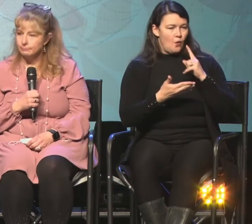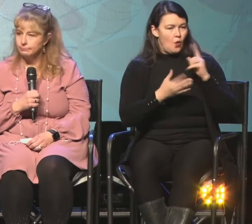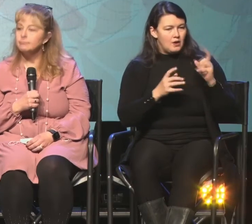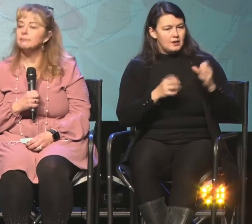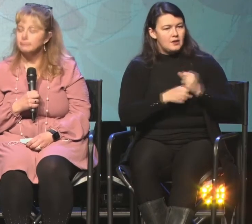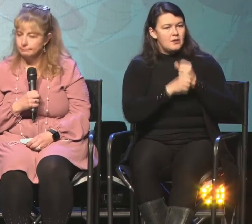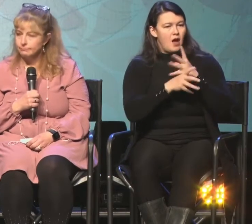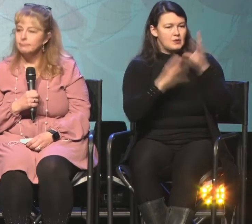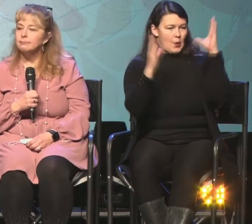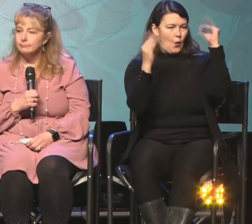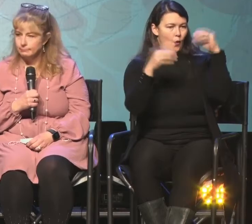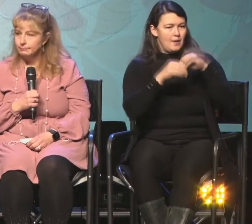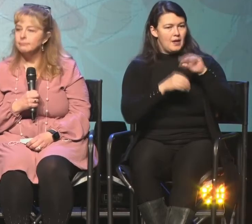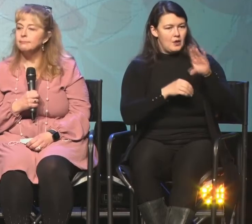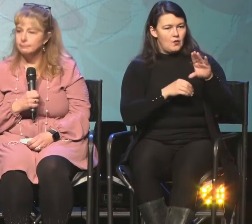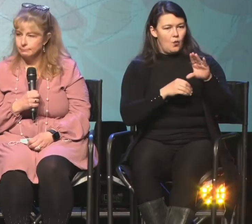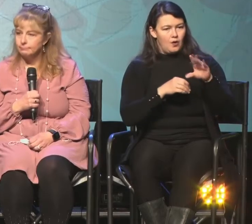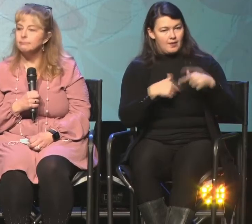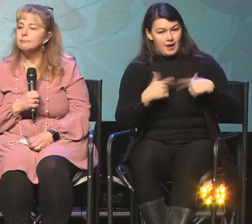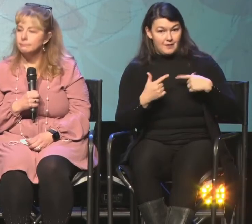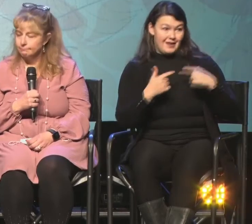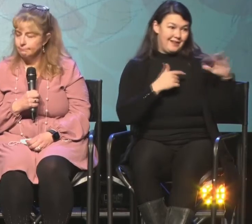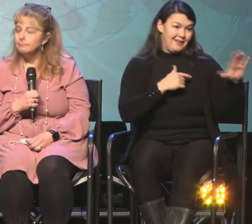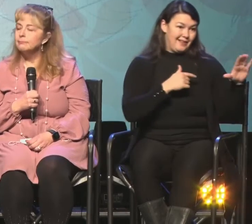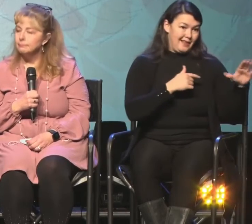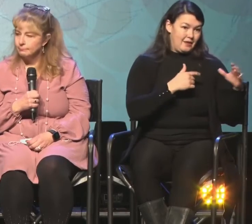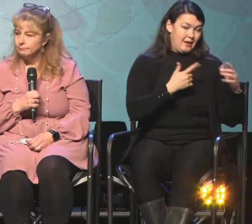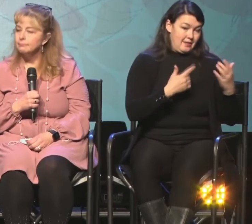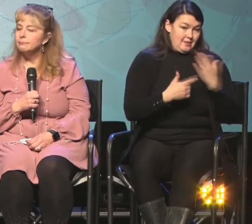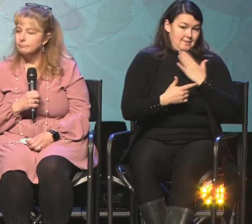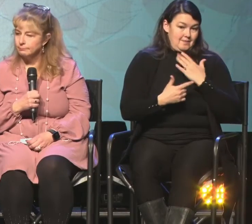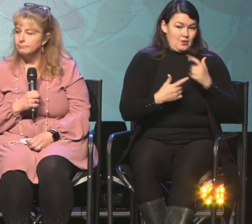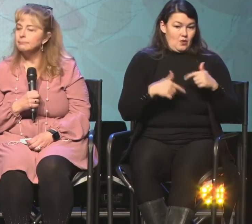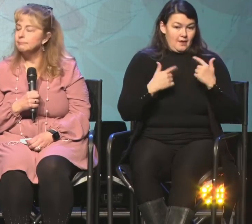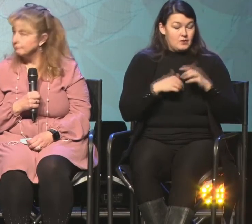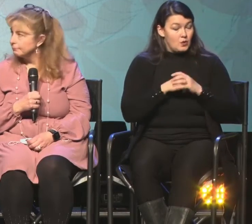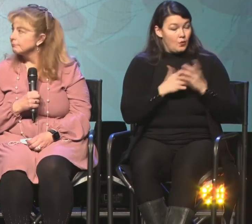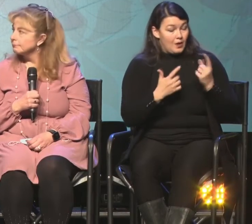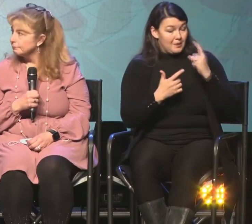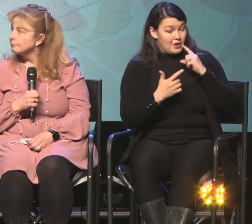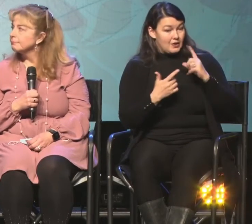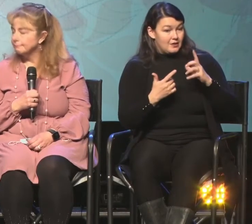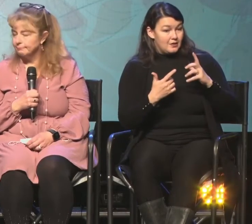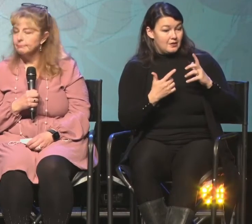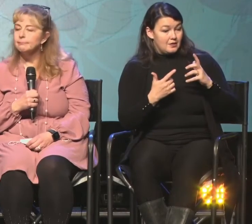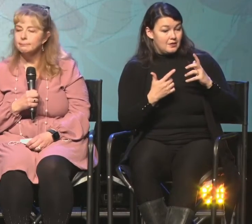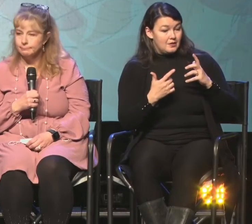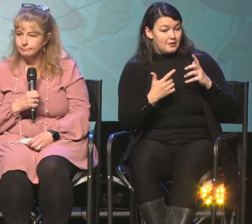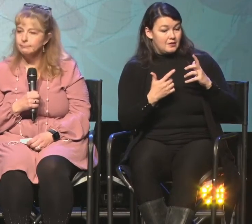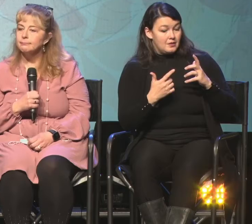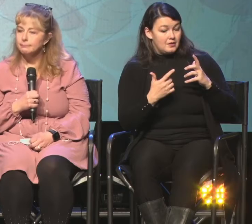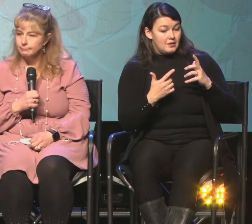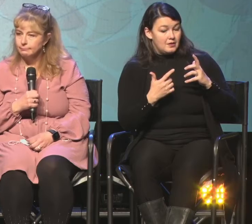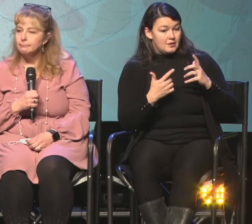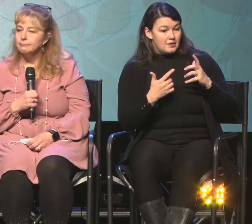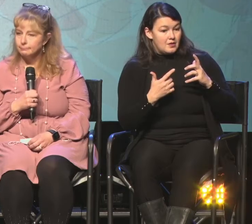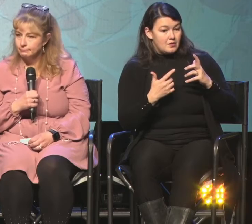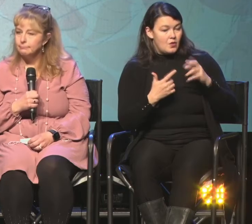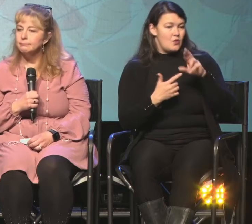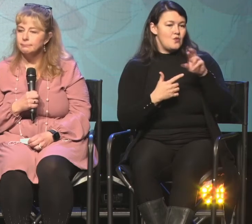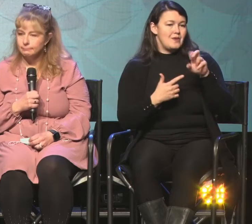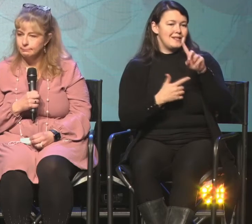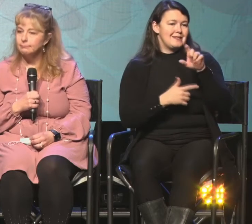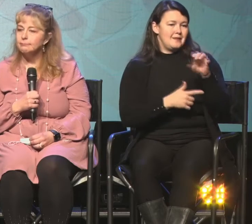and they bring hope into your life as well. So no matter what those experiences might be, what I hear you saying is allow them to be, in a sense, redeemed